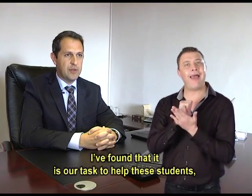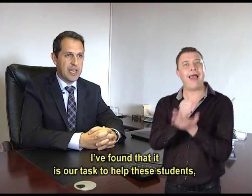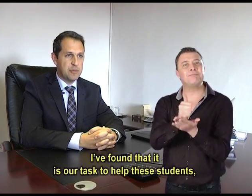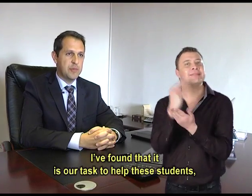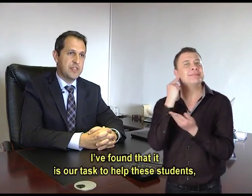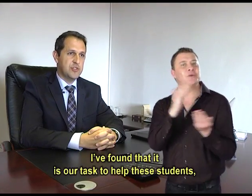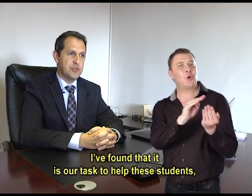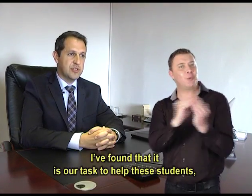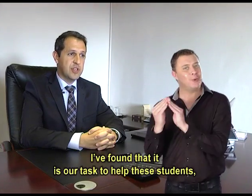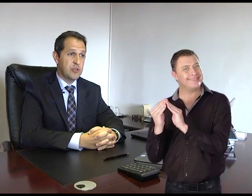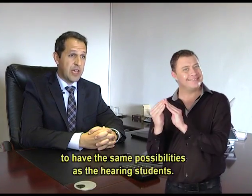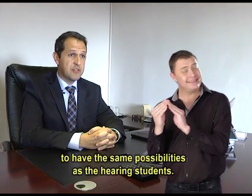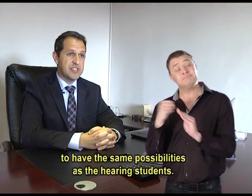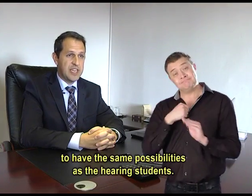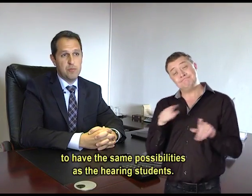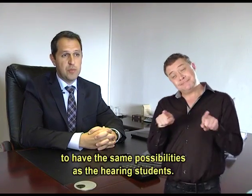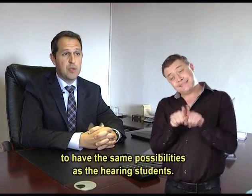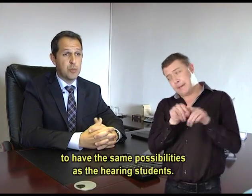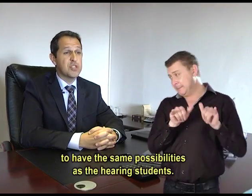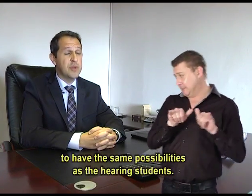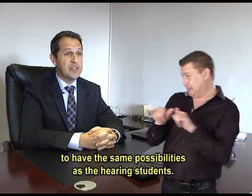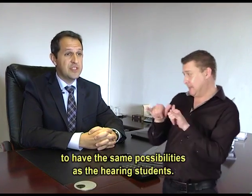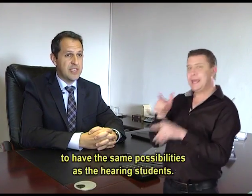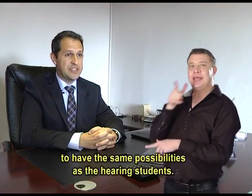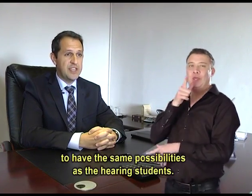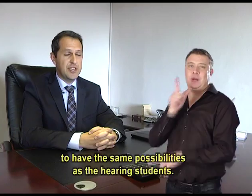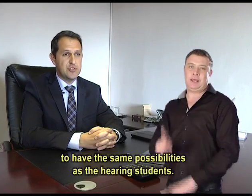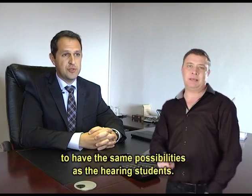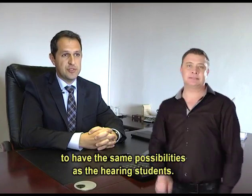to help these students to have the same possibilities as the hearing students.